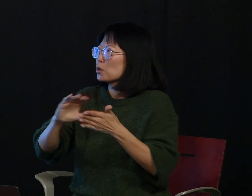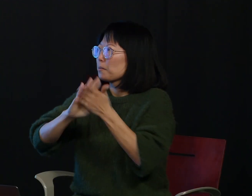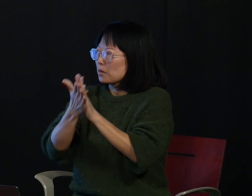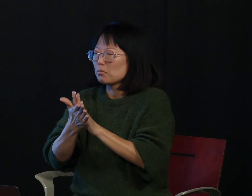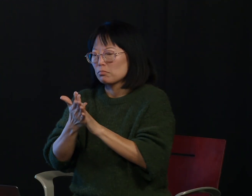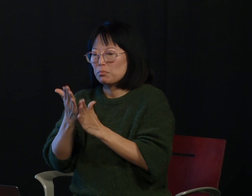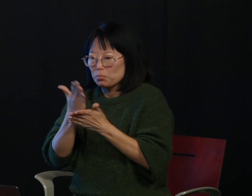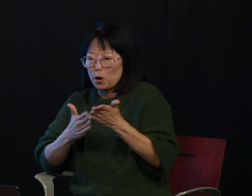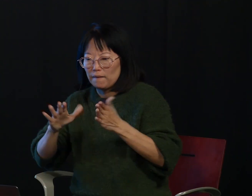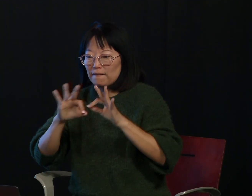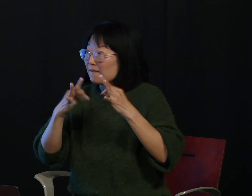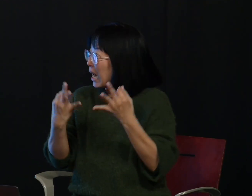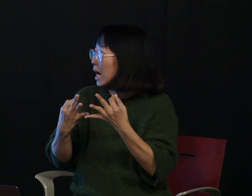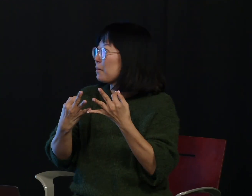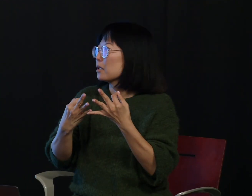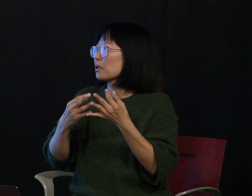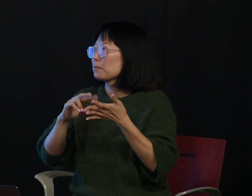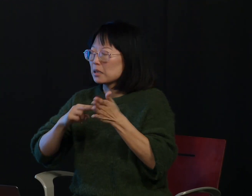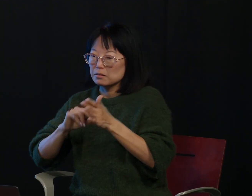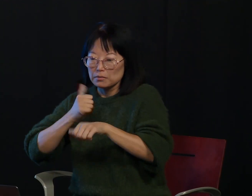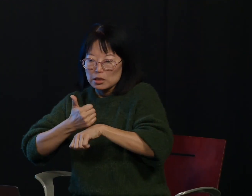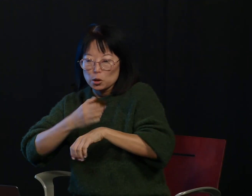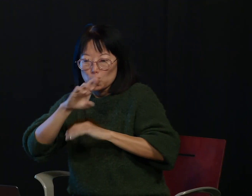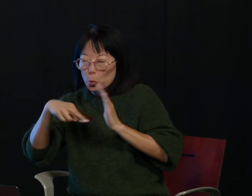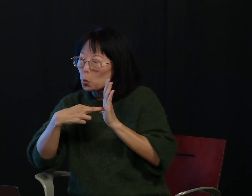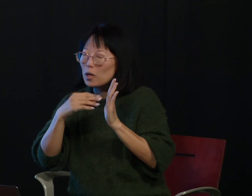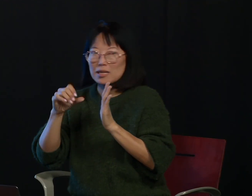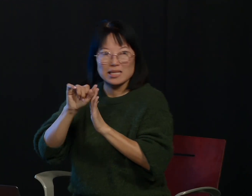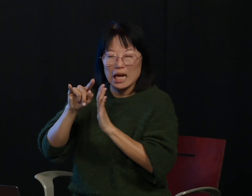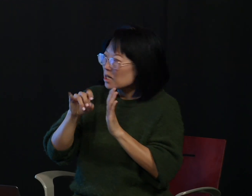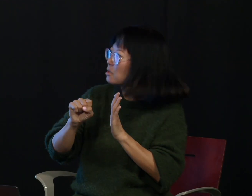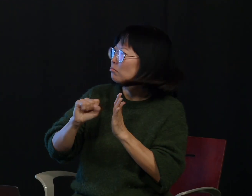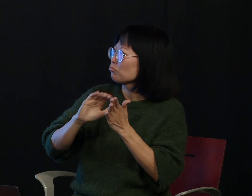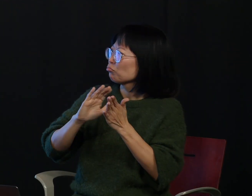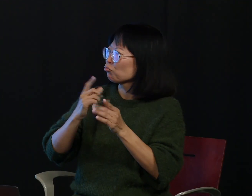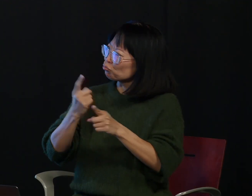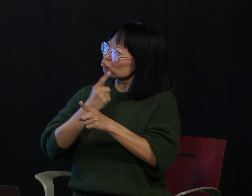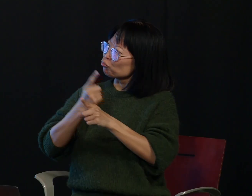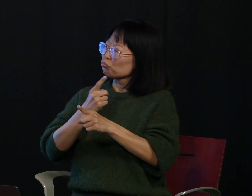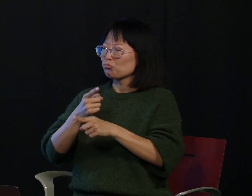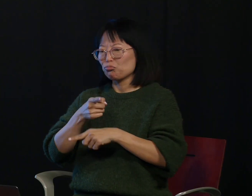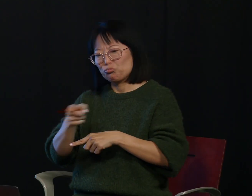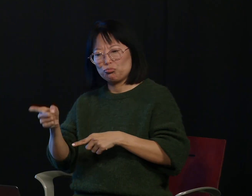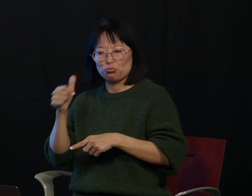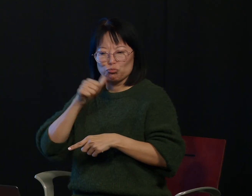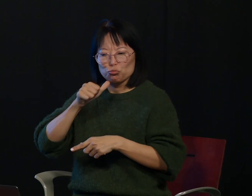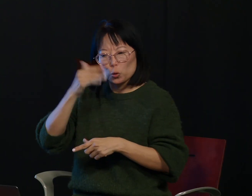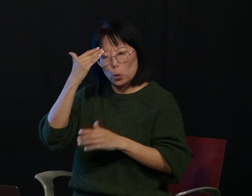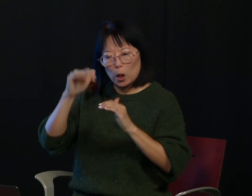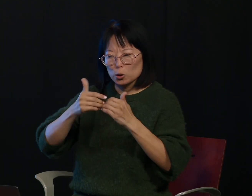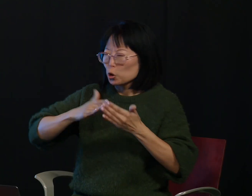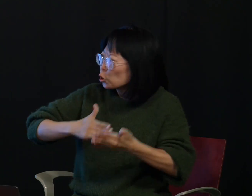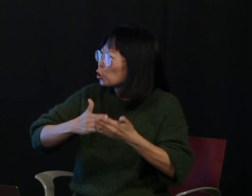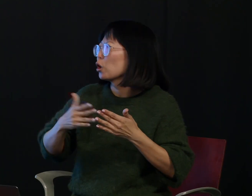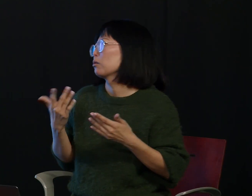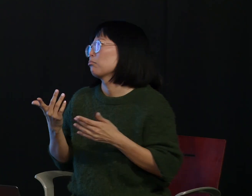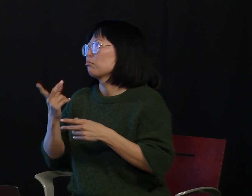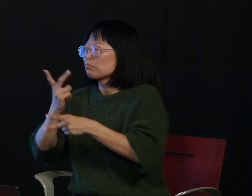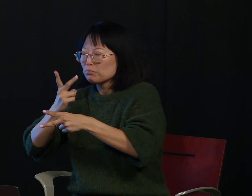to become part of the family. They set up roles and status that is appropriate. The girls know how to cook. They know how to